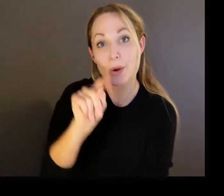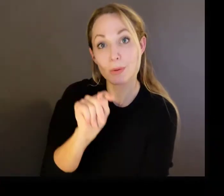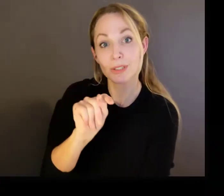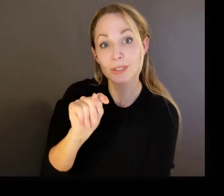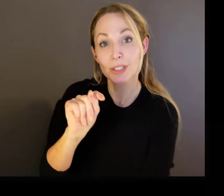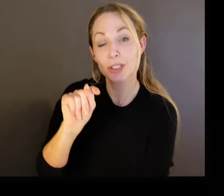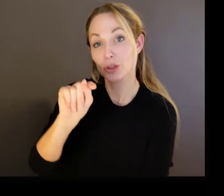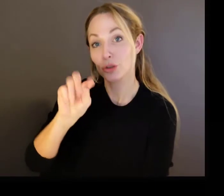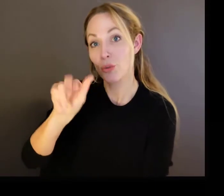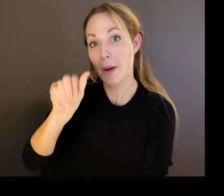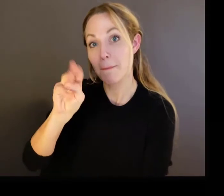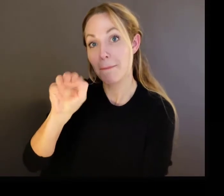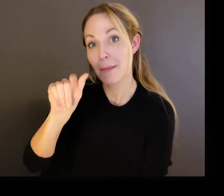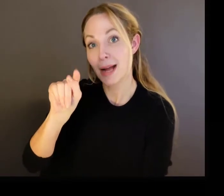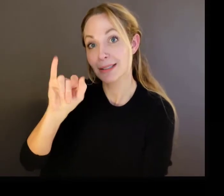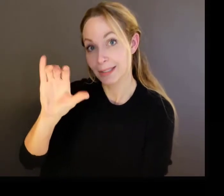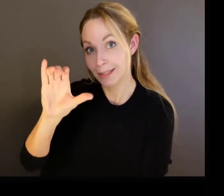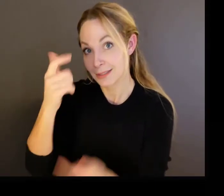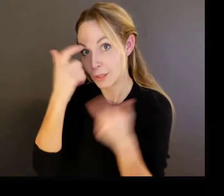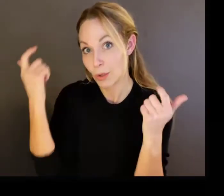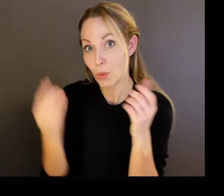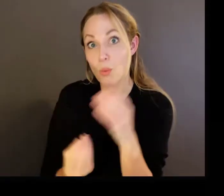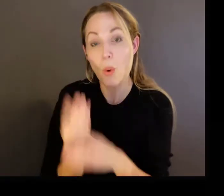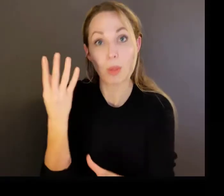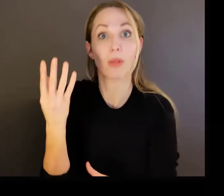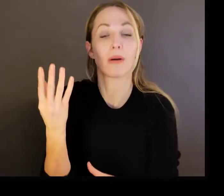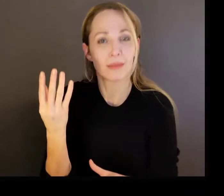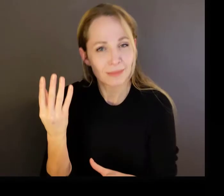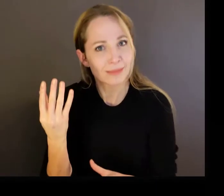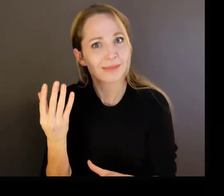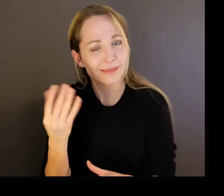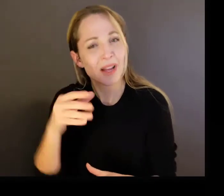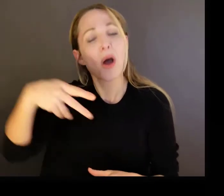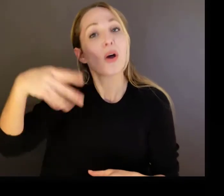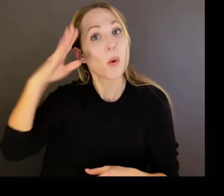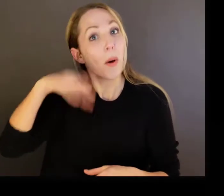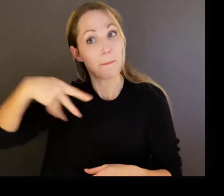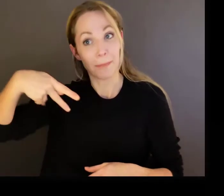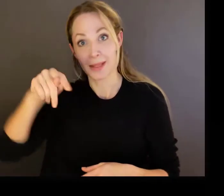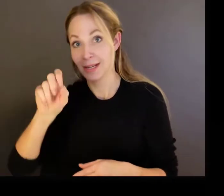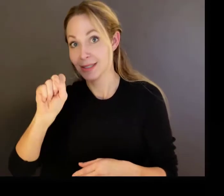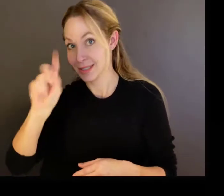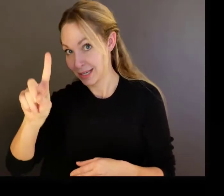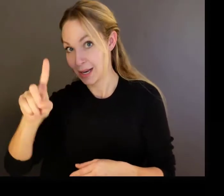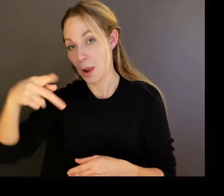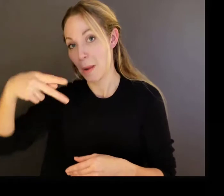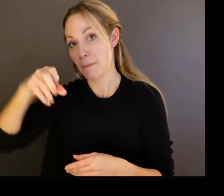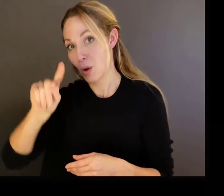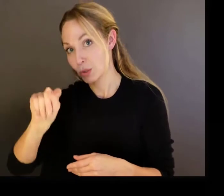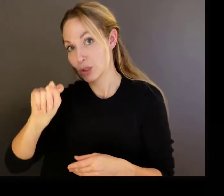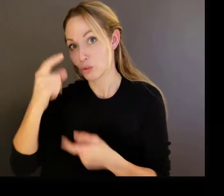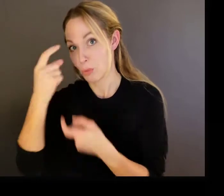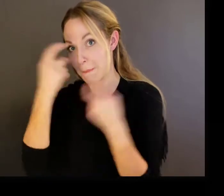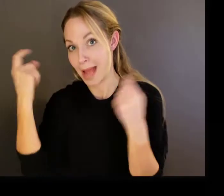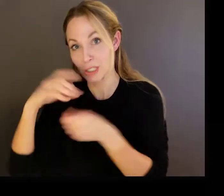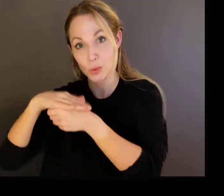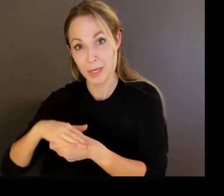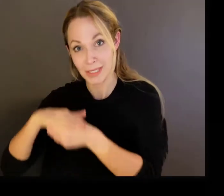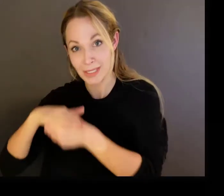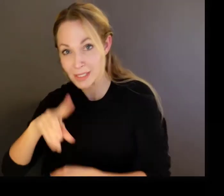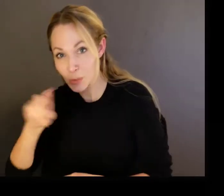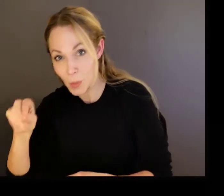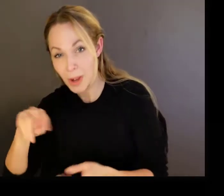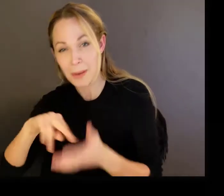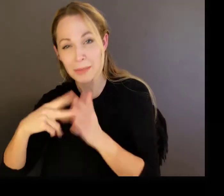PTG, post-traumatic growth. So where post-traumatic stress disorder, PTSD, is